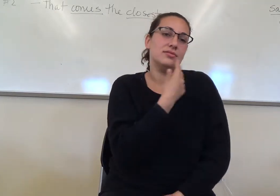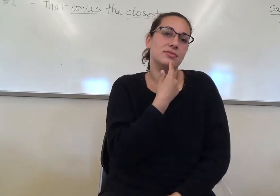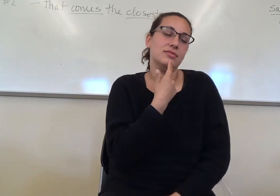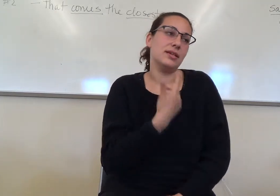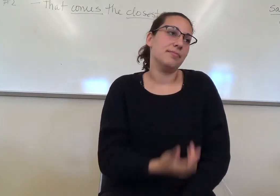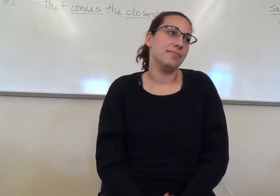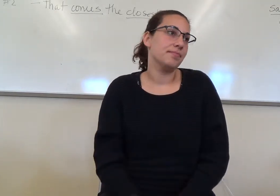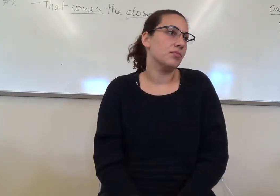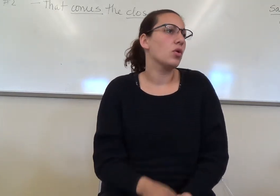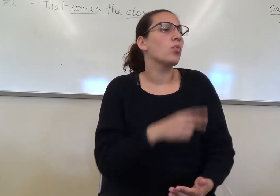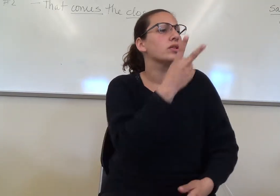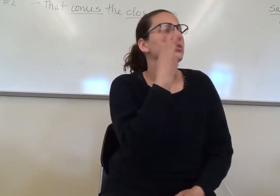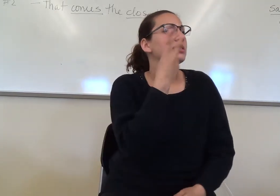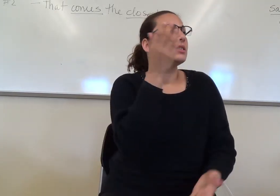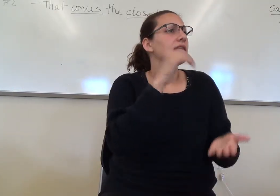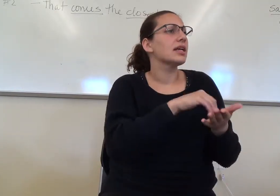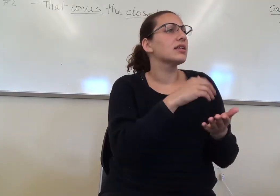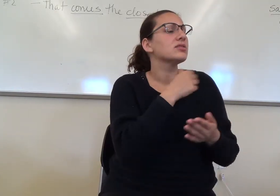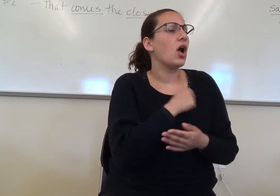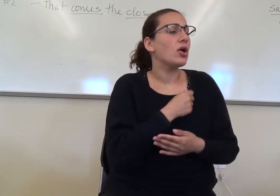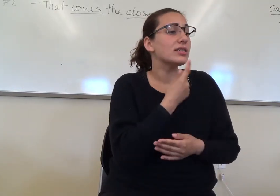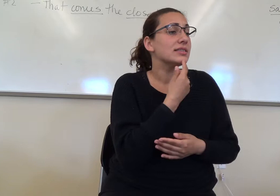what do you see repeated? I'm sorry.